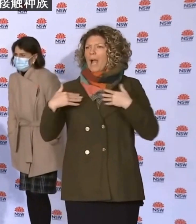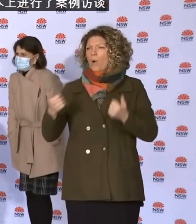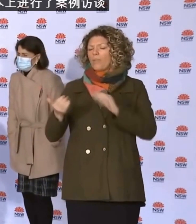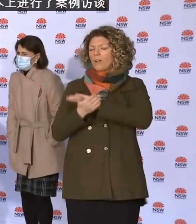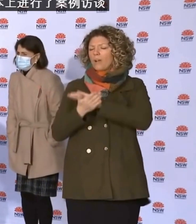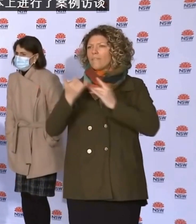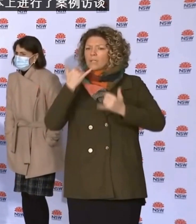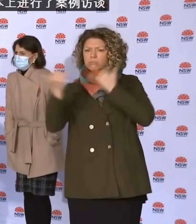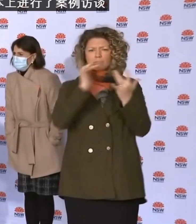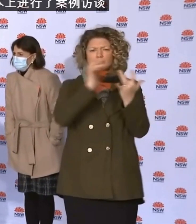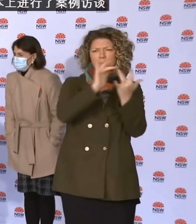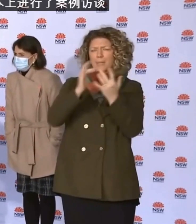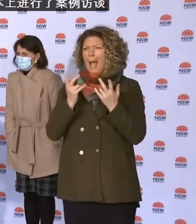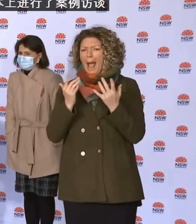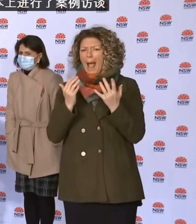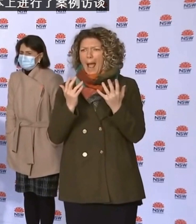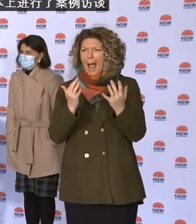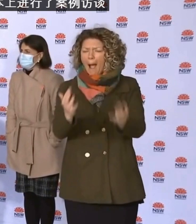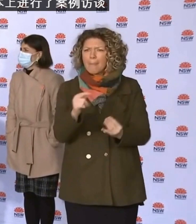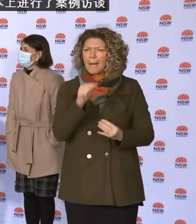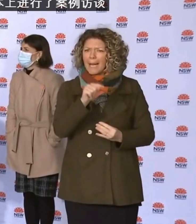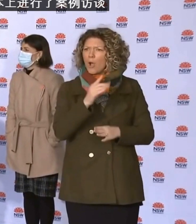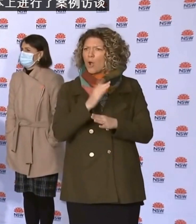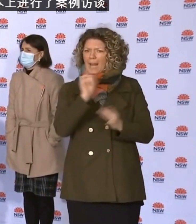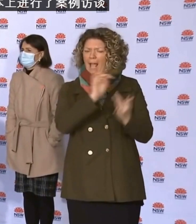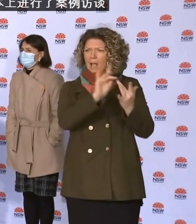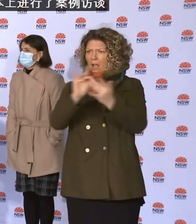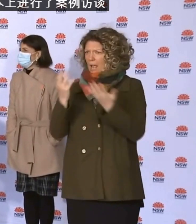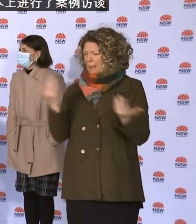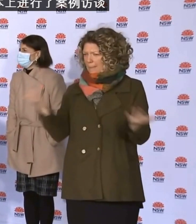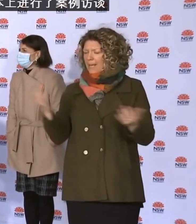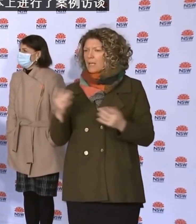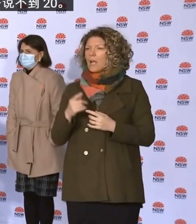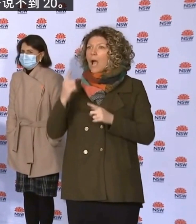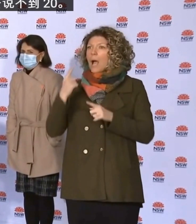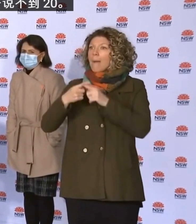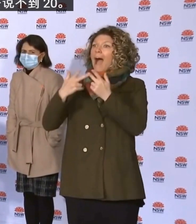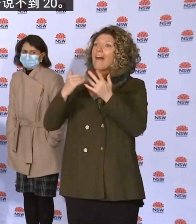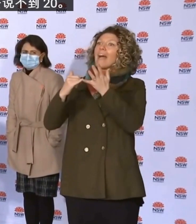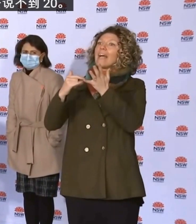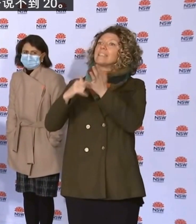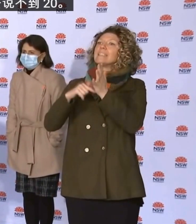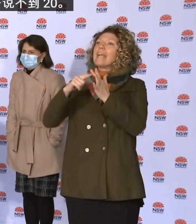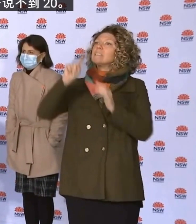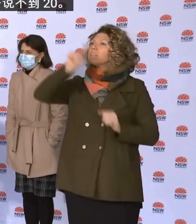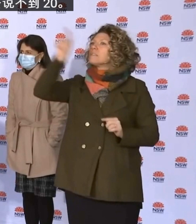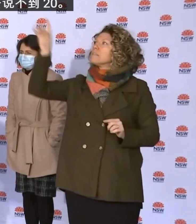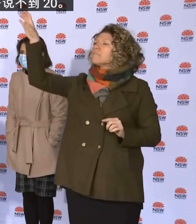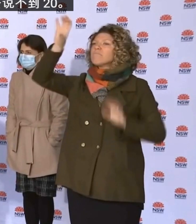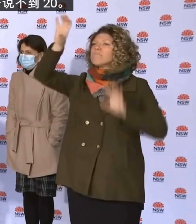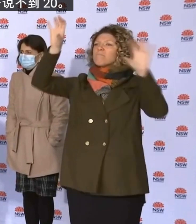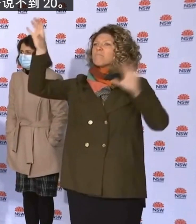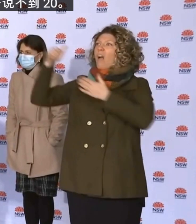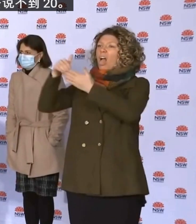tracers? No one came in from interstate. They basically conducted case interviews. It's a small number, I would